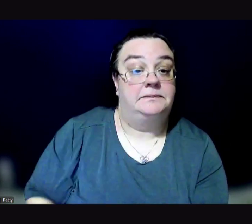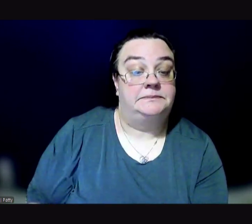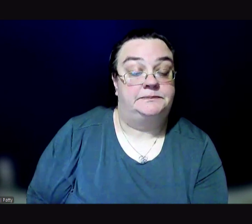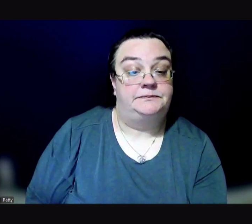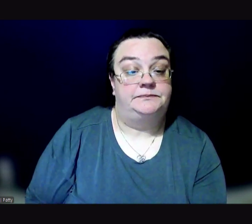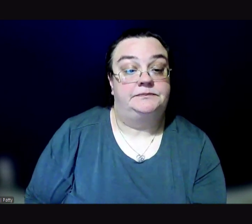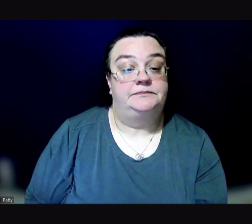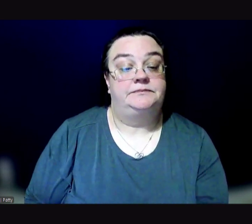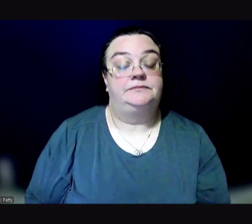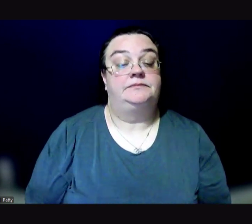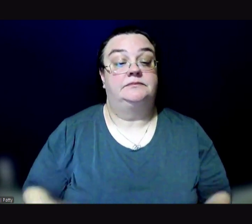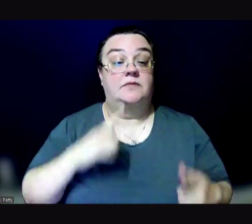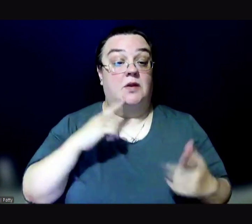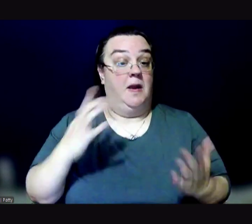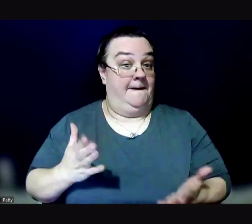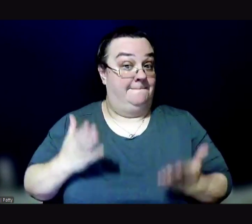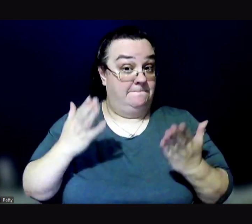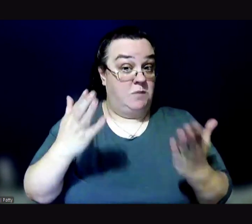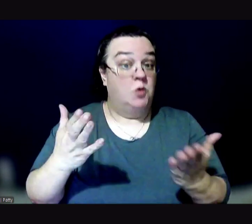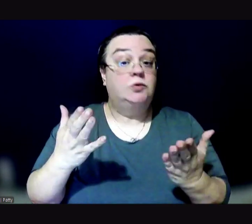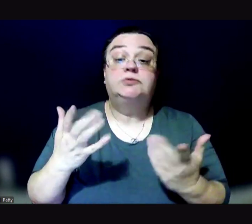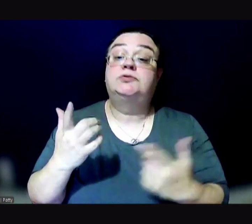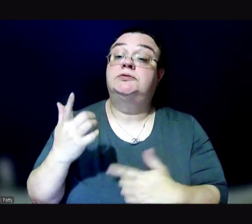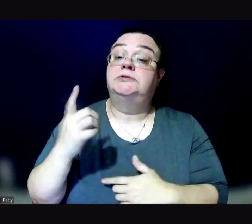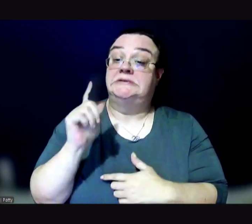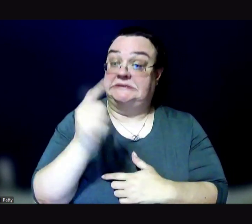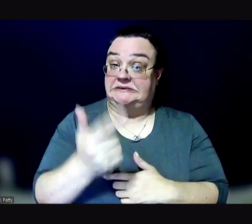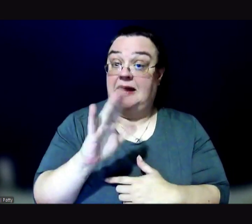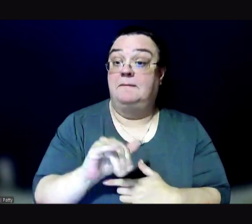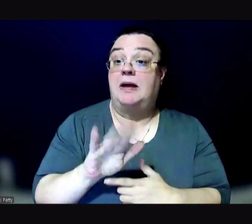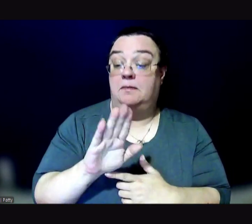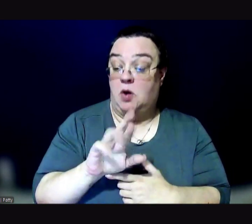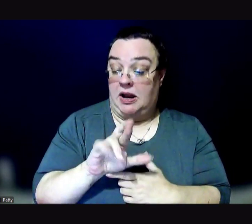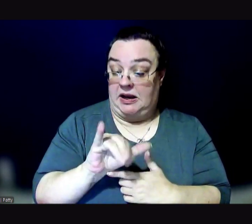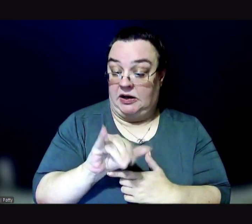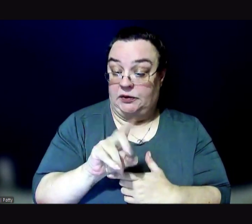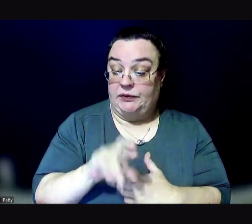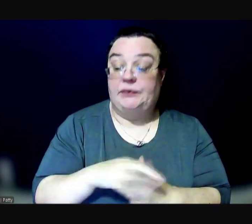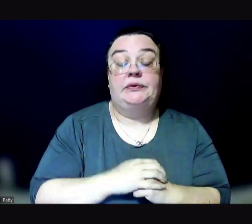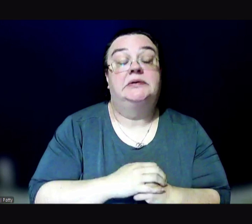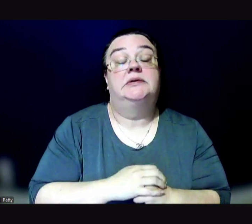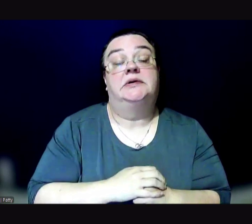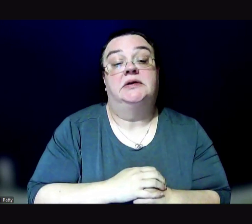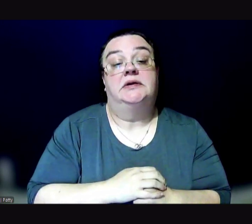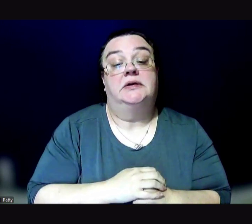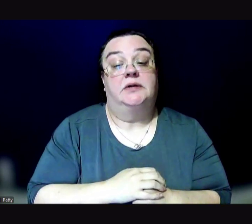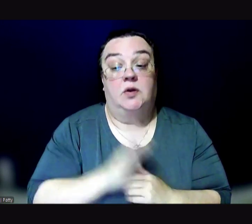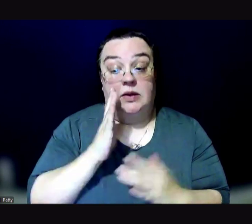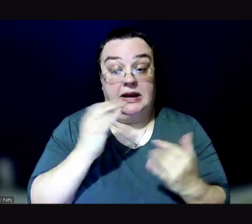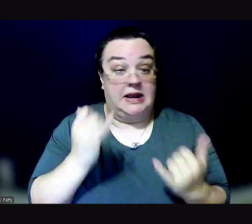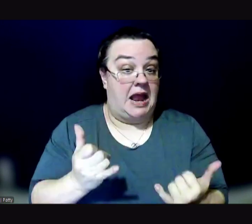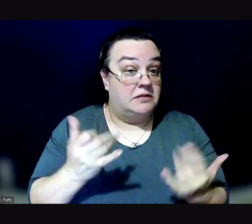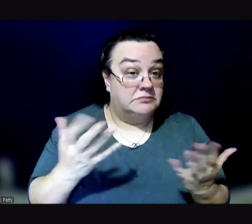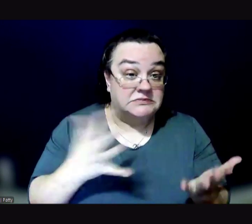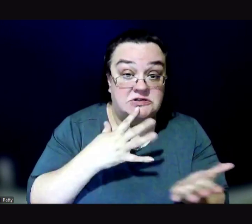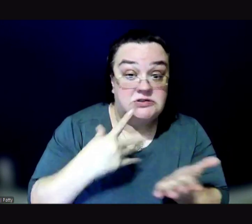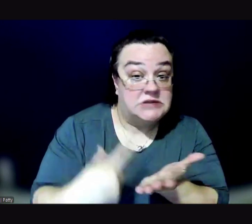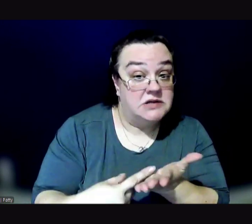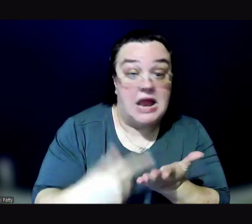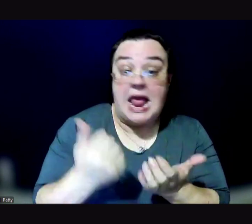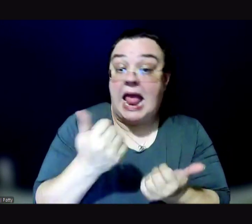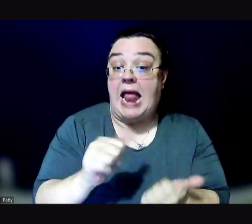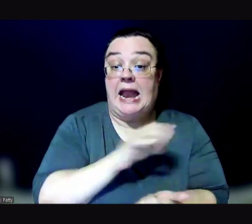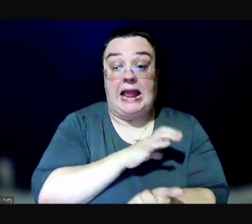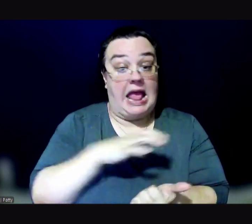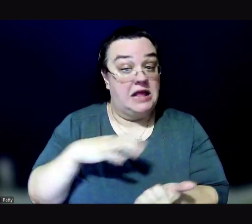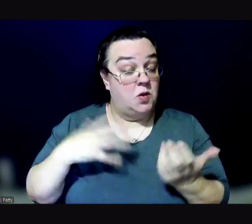The motion has been seconded by Councilmember Briner. We will now enter discussion. Do any council members want to